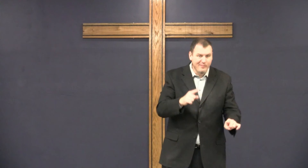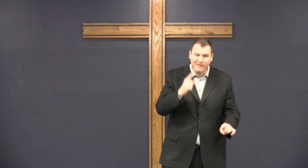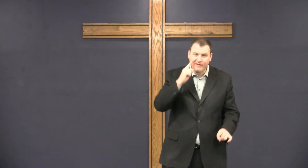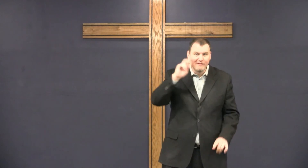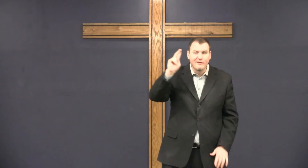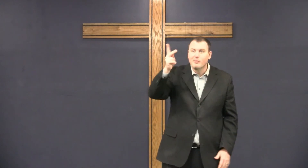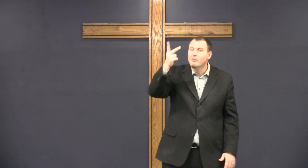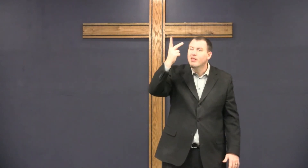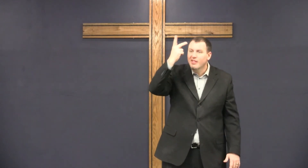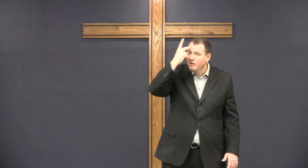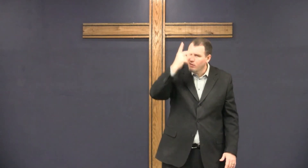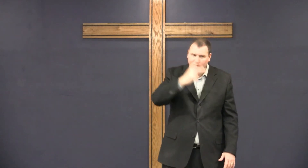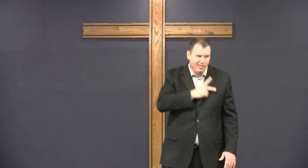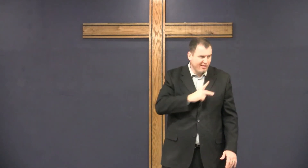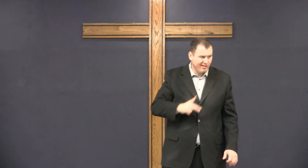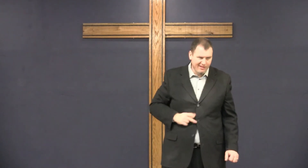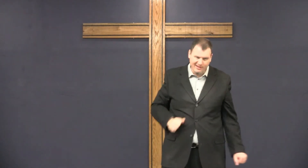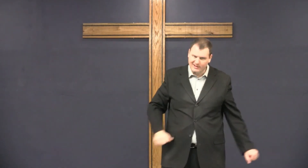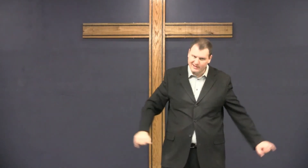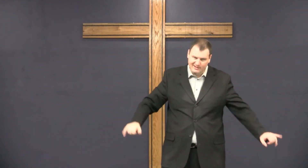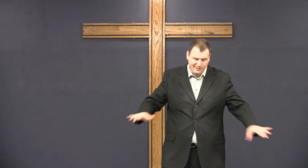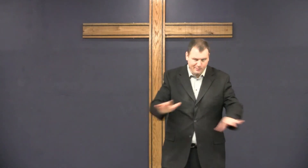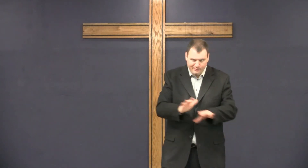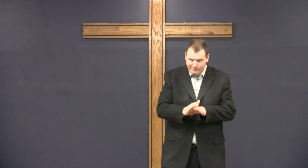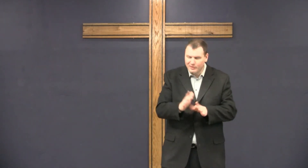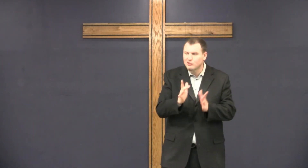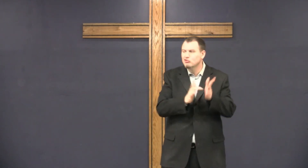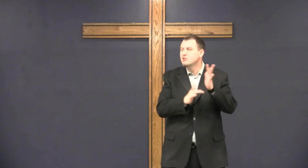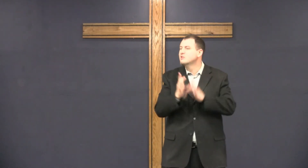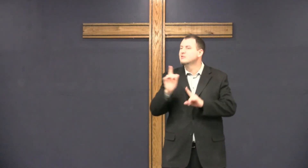Jesus didn't come for the political